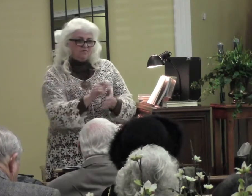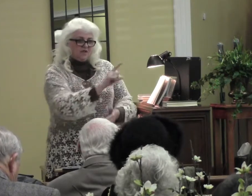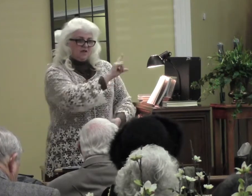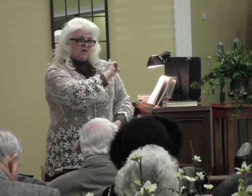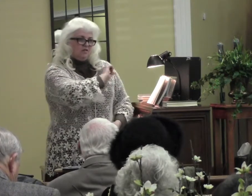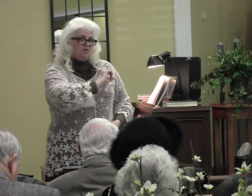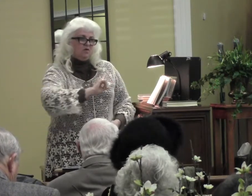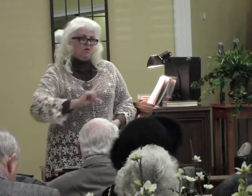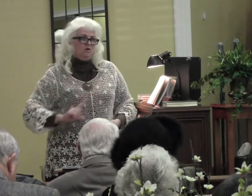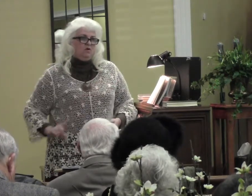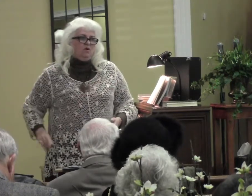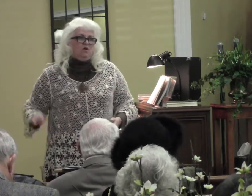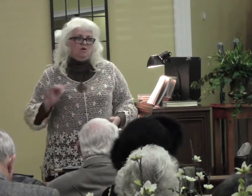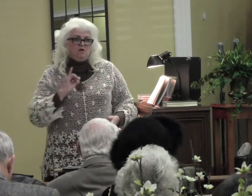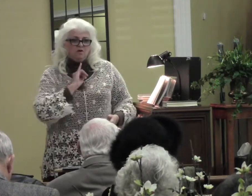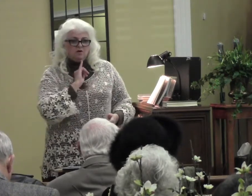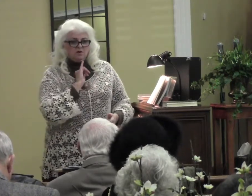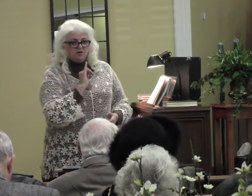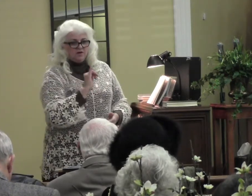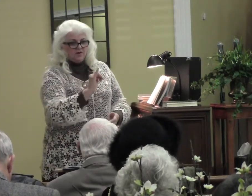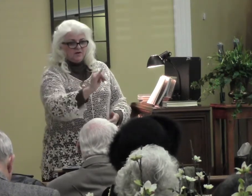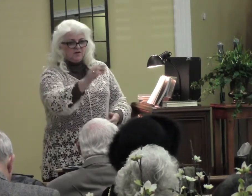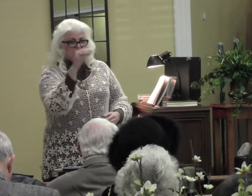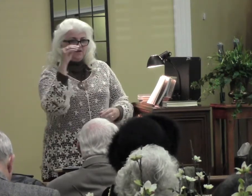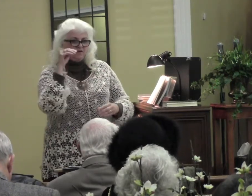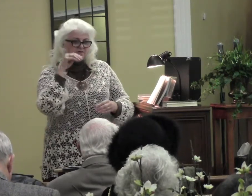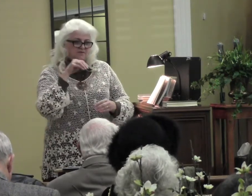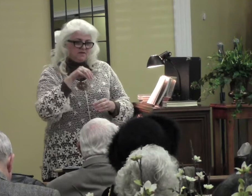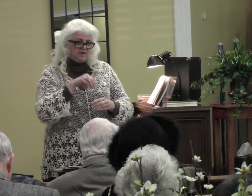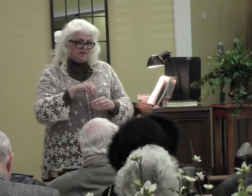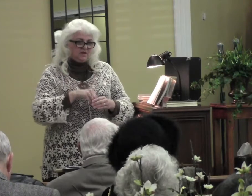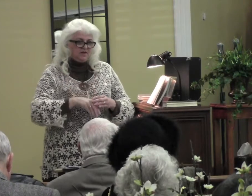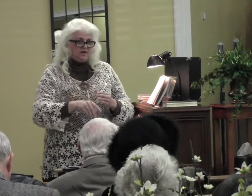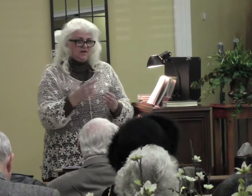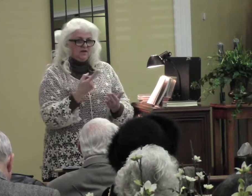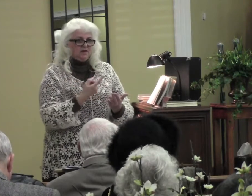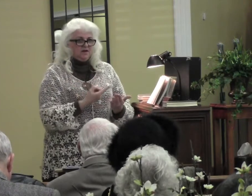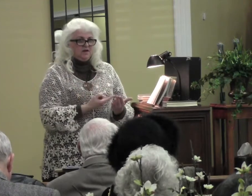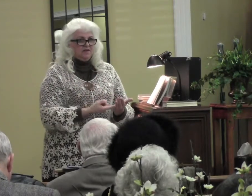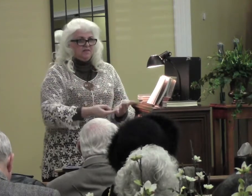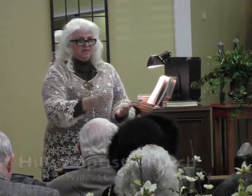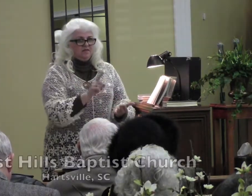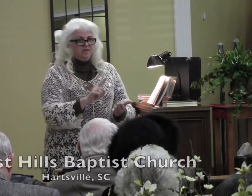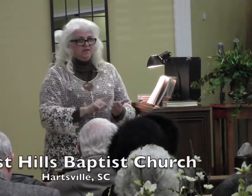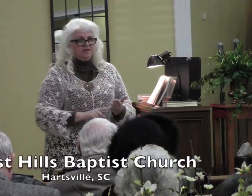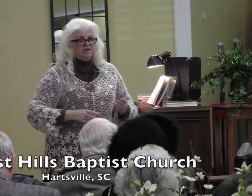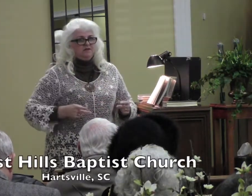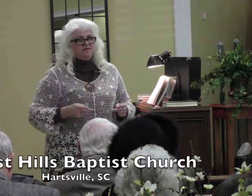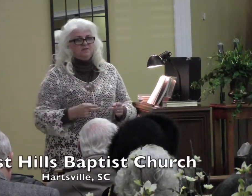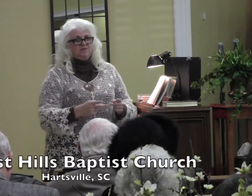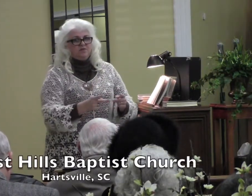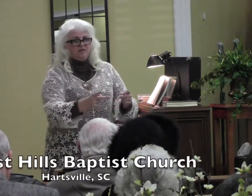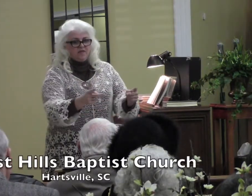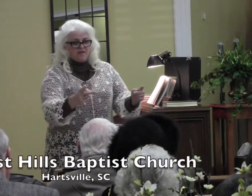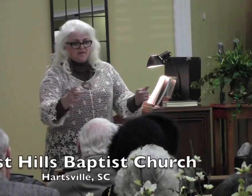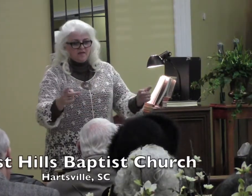the Lord is in this place.